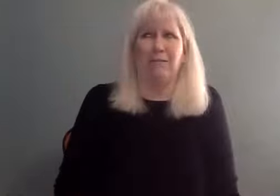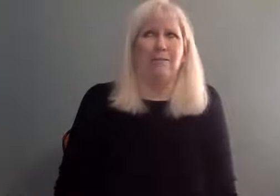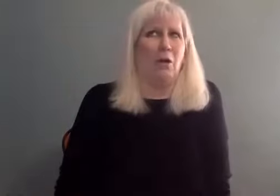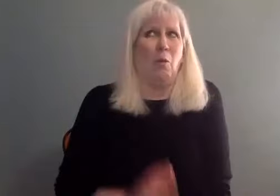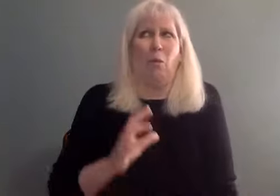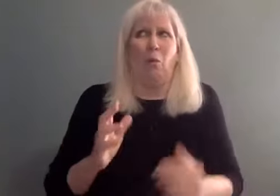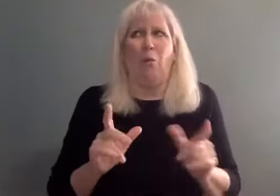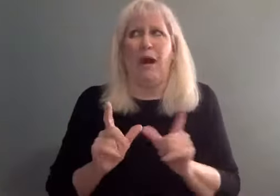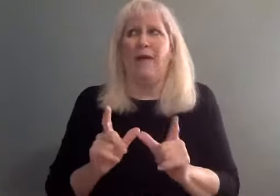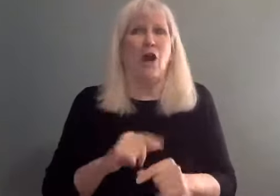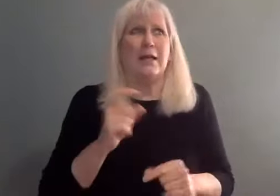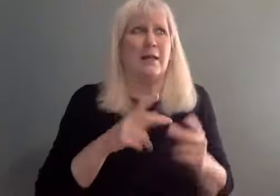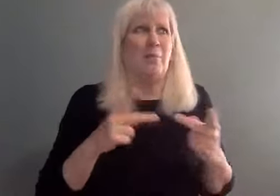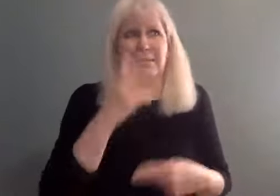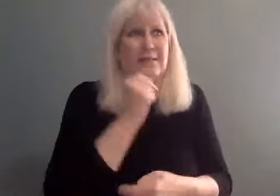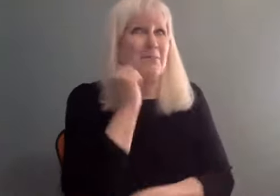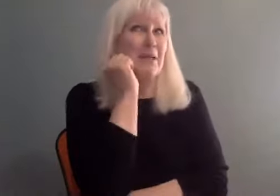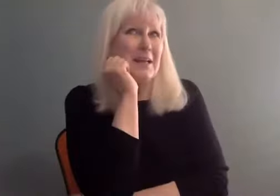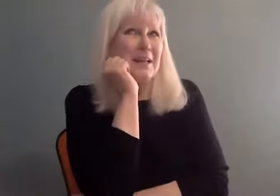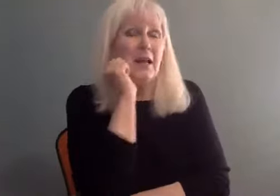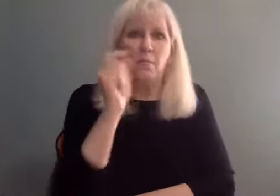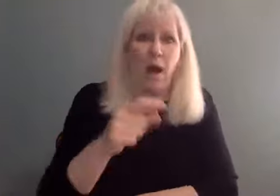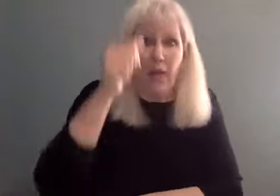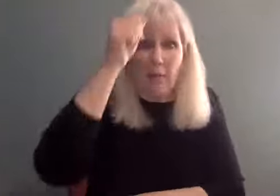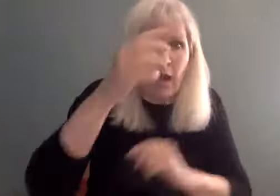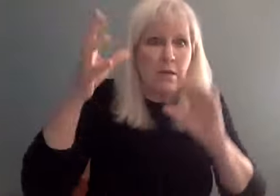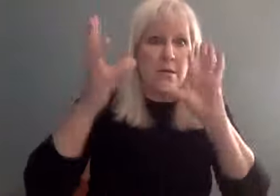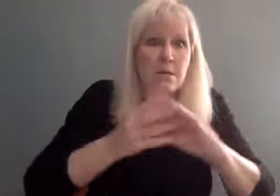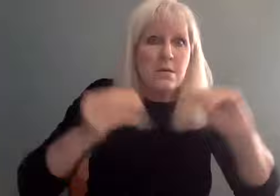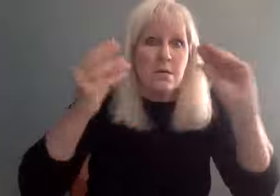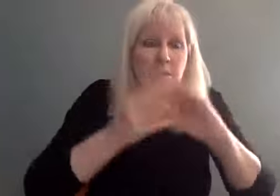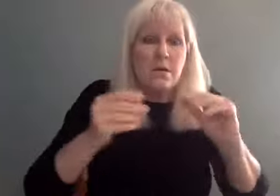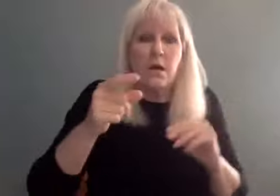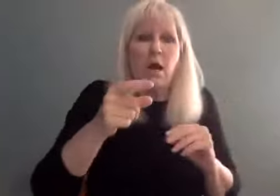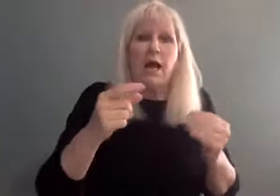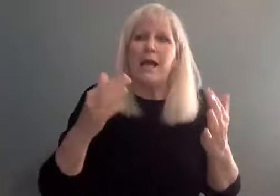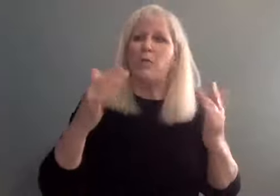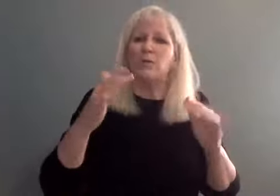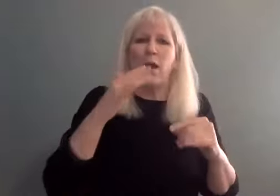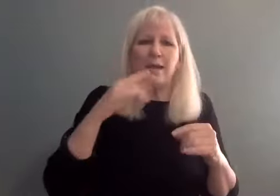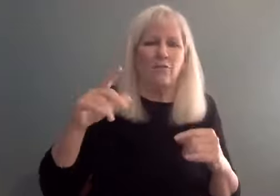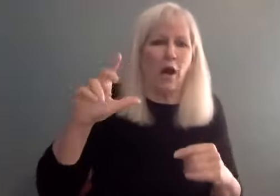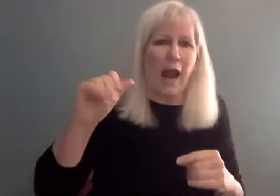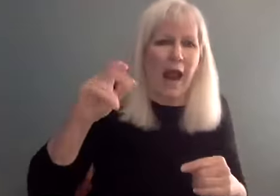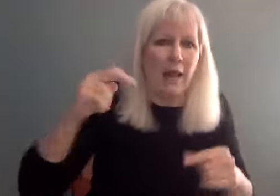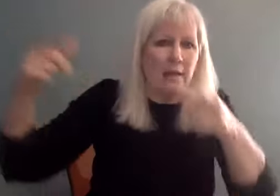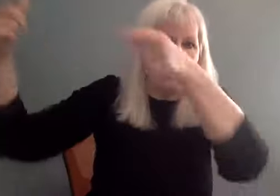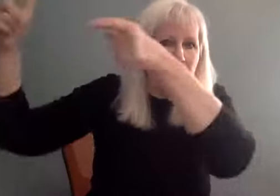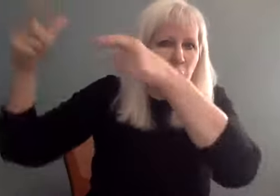need a place to sleep. And what he said was he always waited for the spaceship to land and say, "You can come home now, Bill." His name